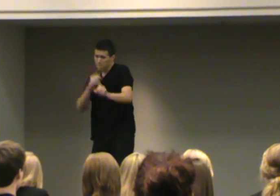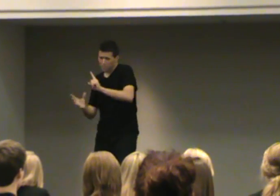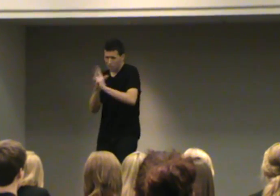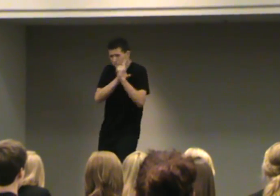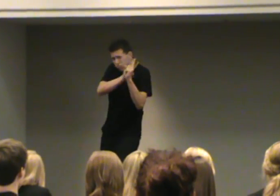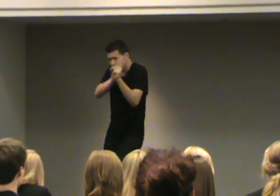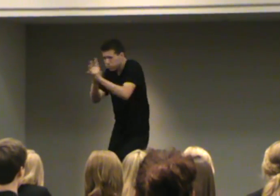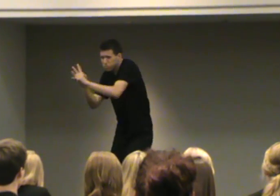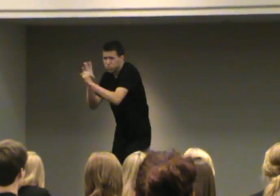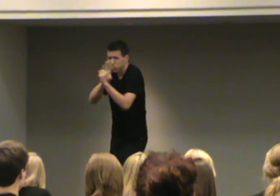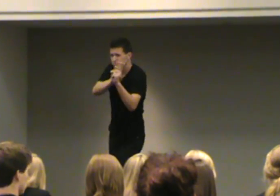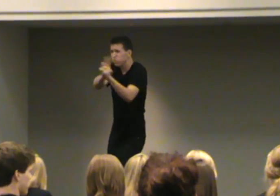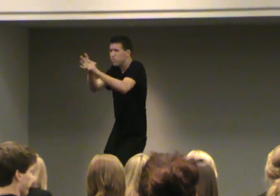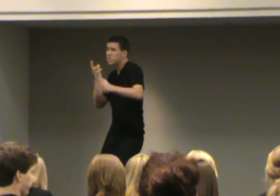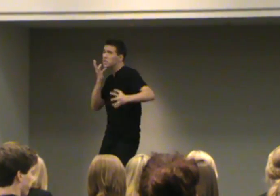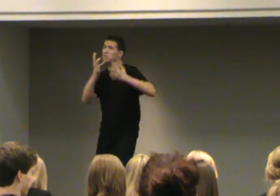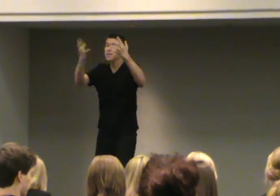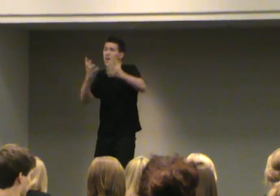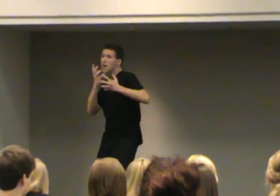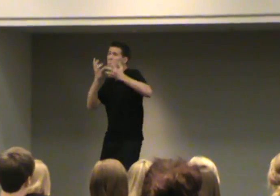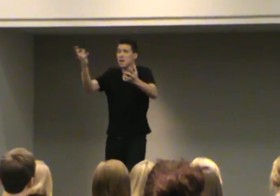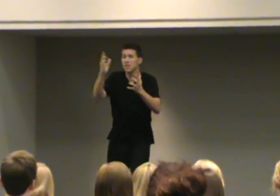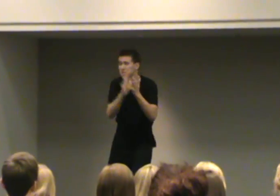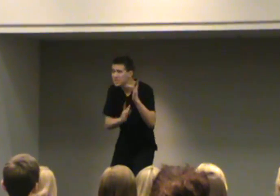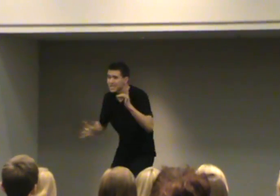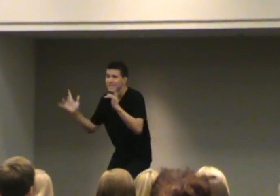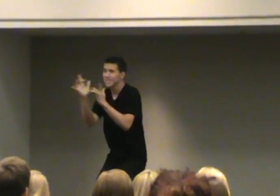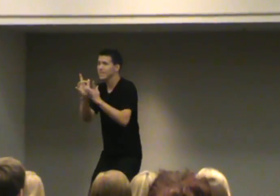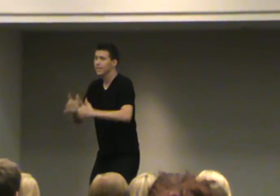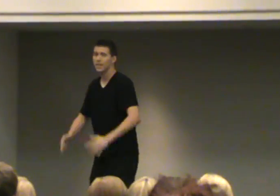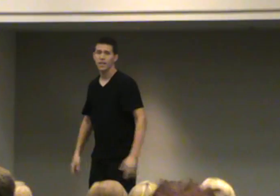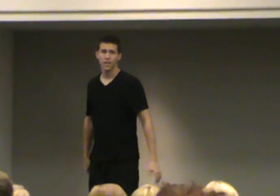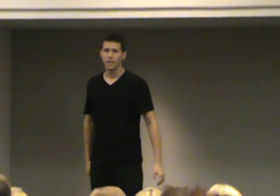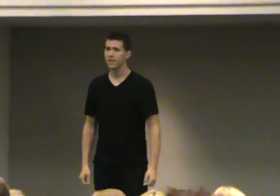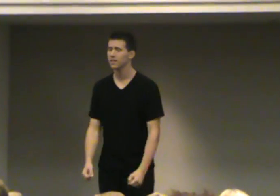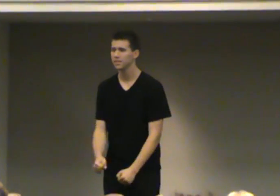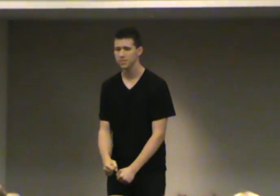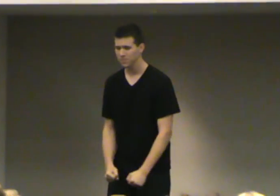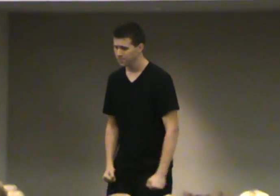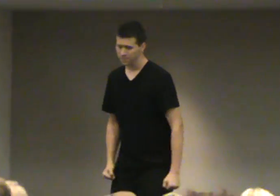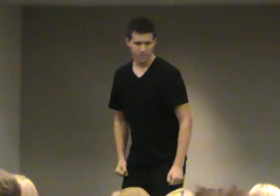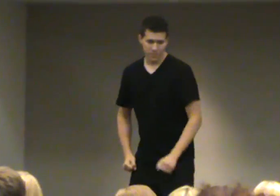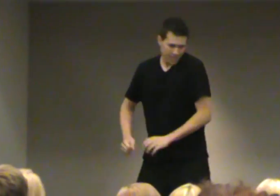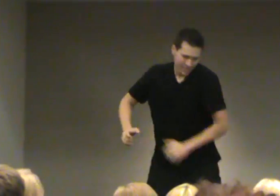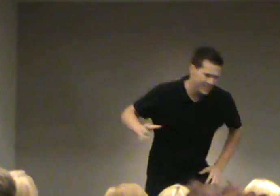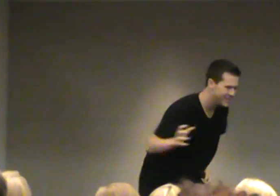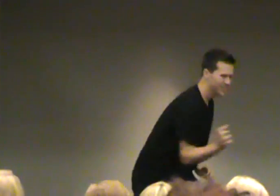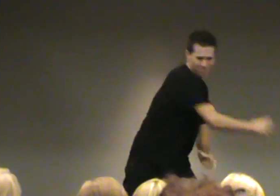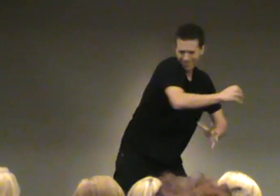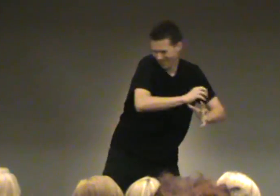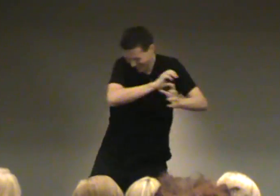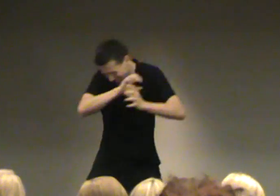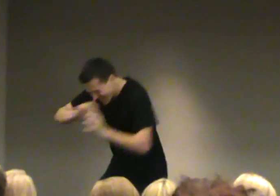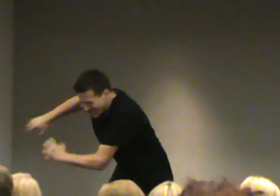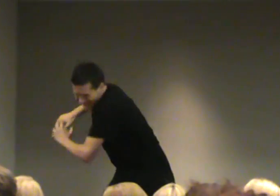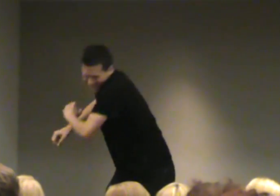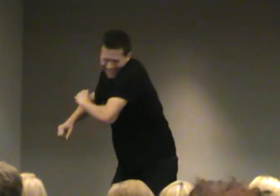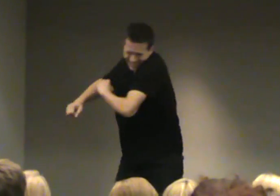pressing in to touch him, and they called his name out aloud. But with the strength of desperation, I pushed them